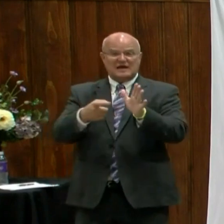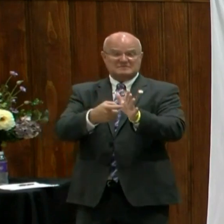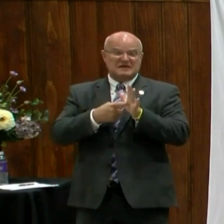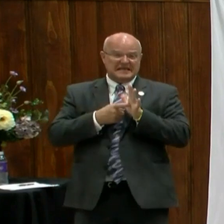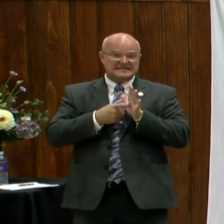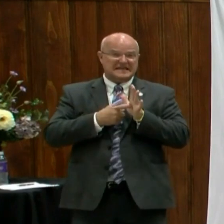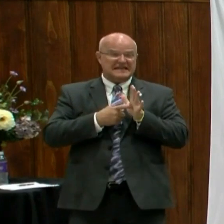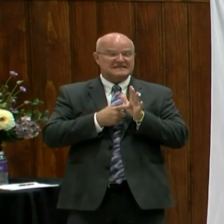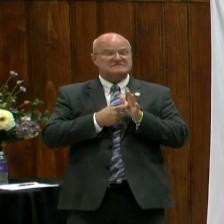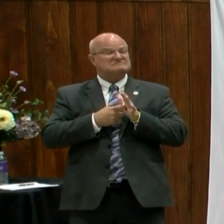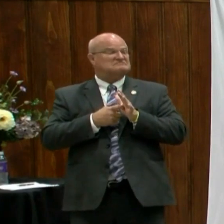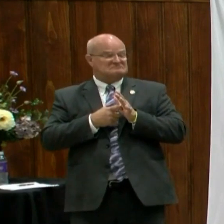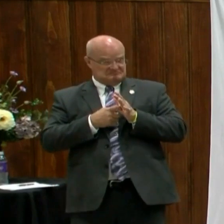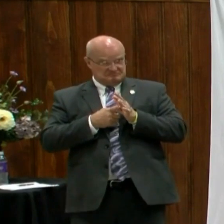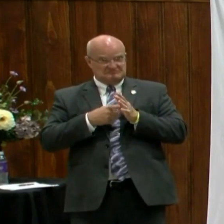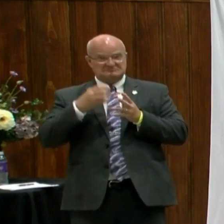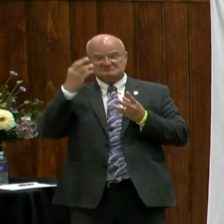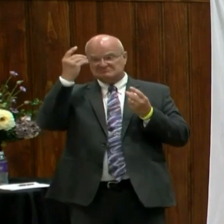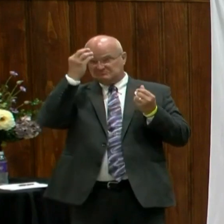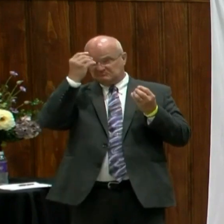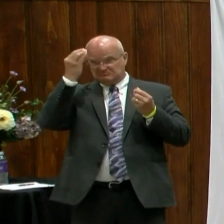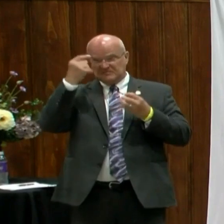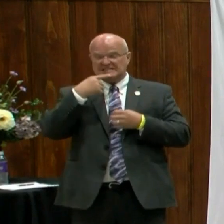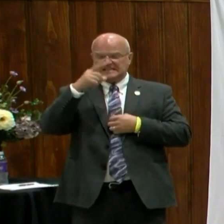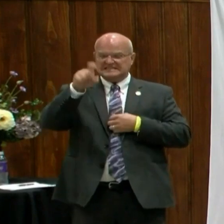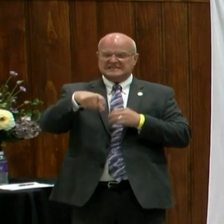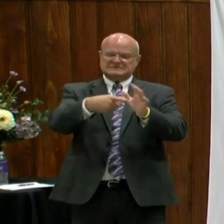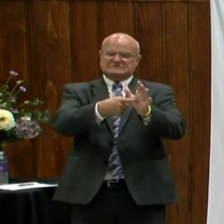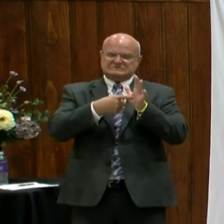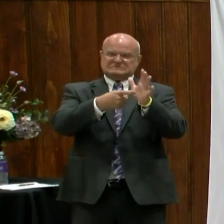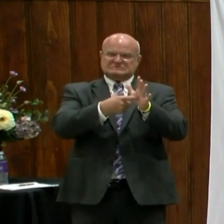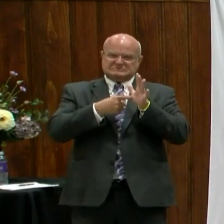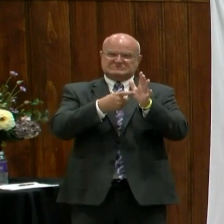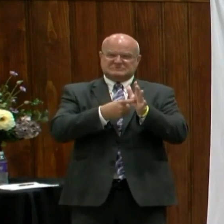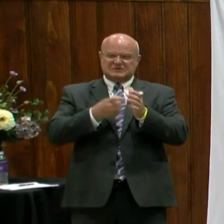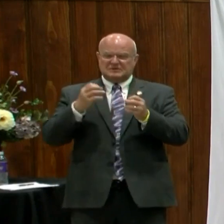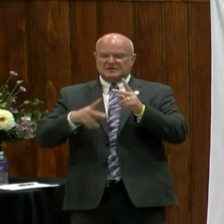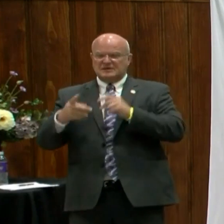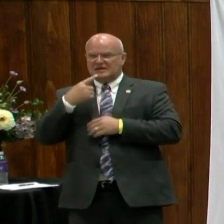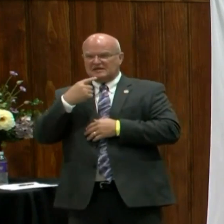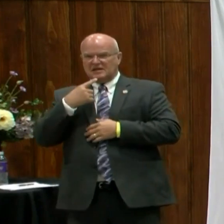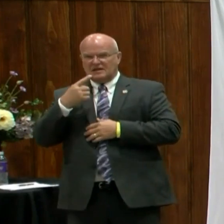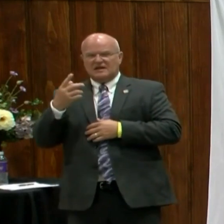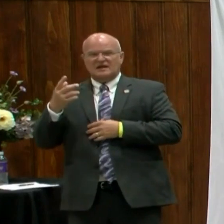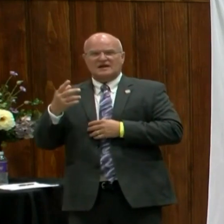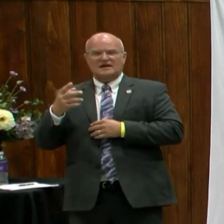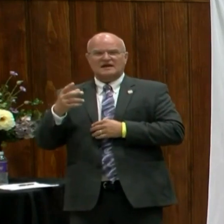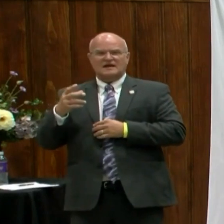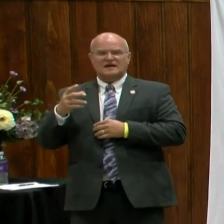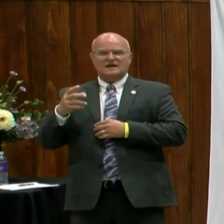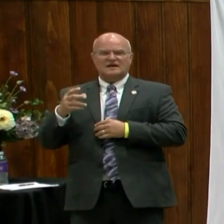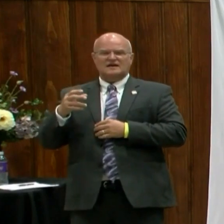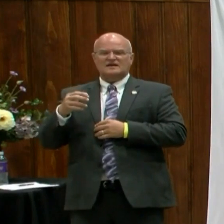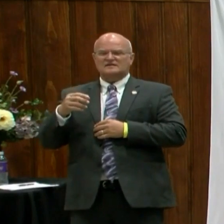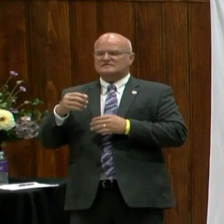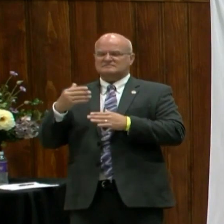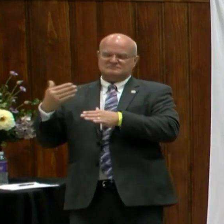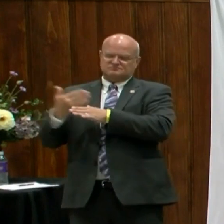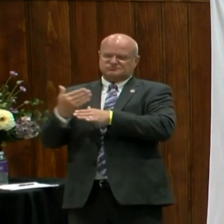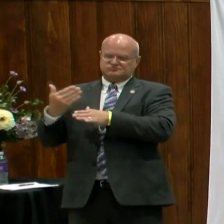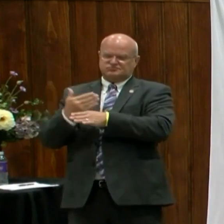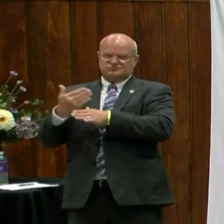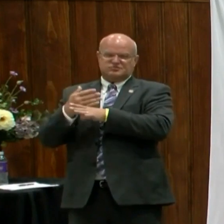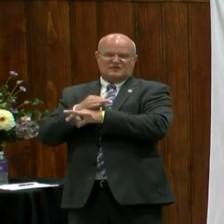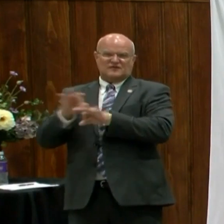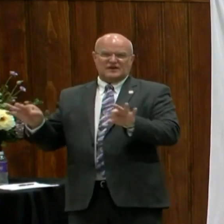mandate, yes, there's a lot that are saying we need a statewide mandate. There's a lot that's saying that's an infringement on